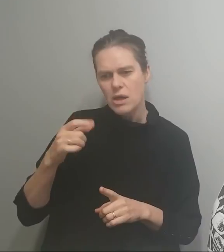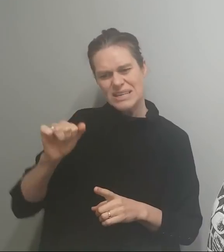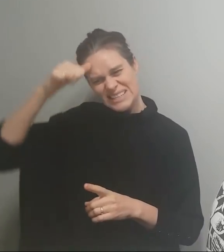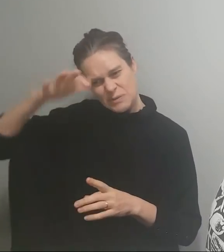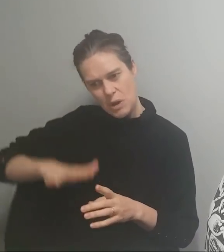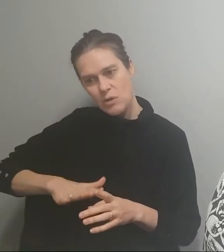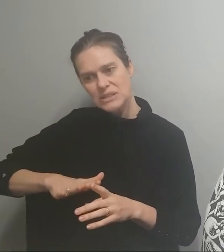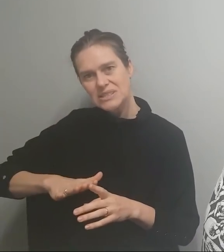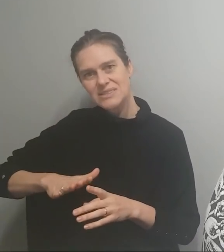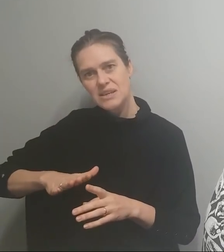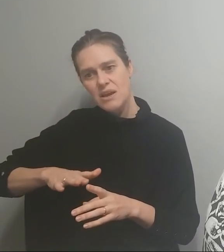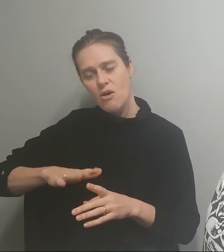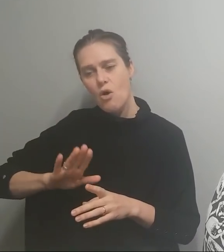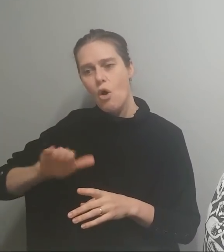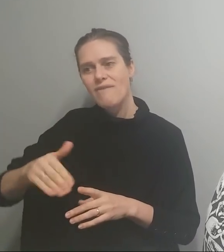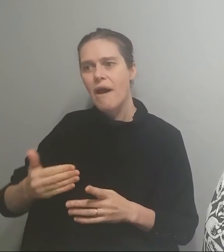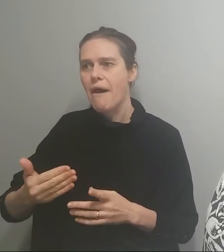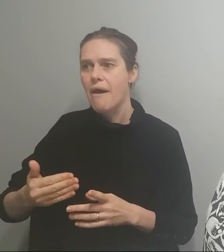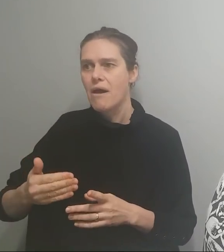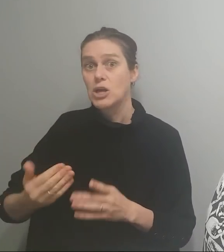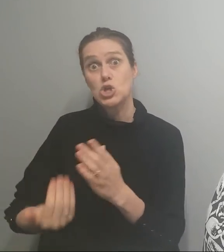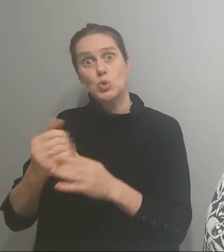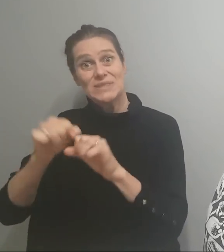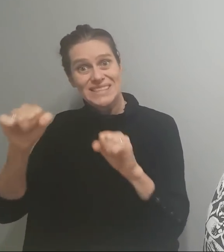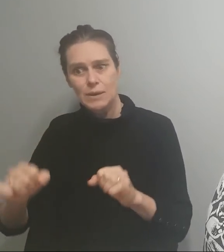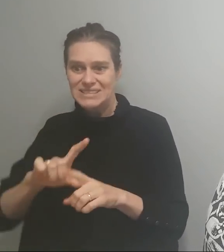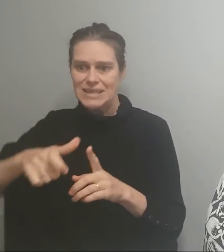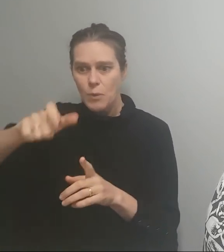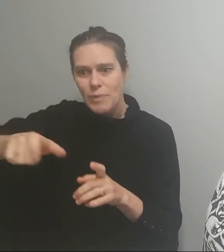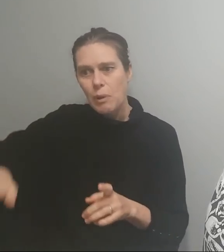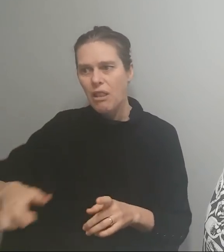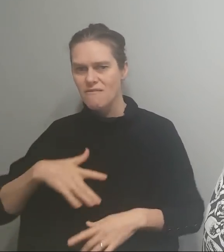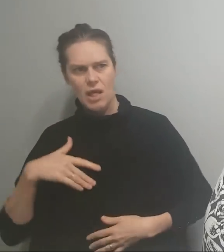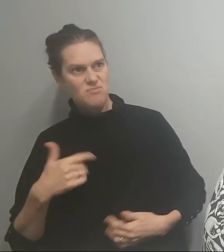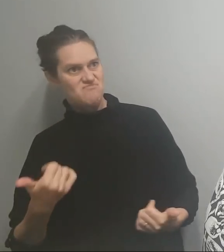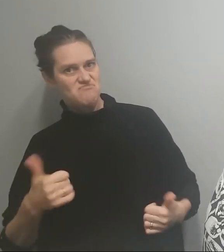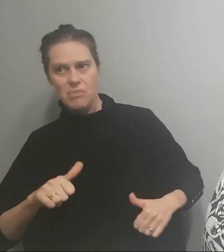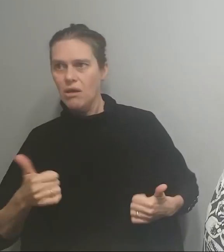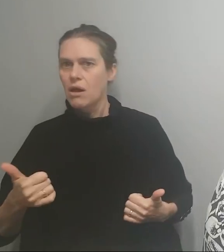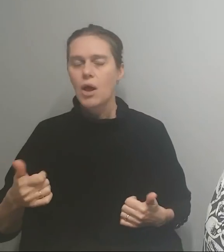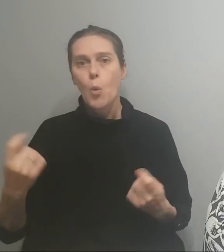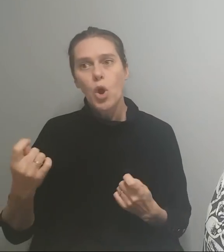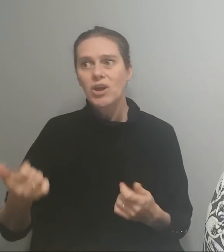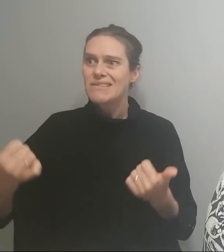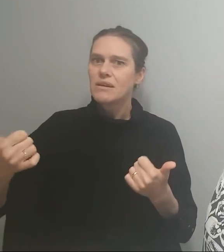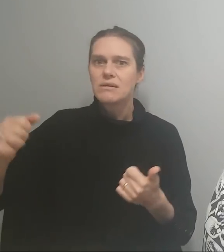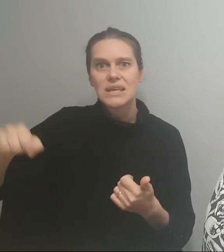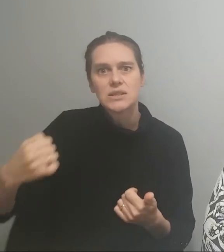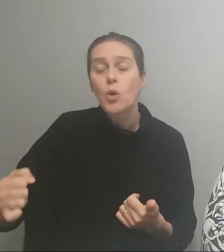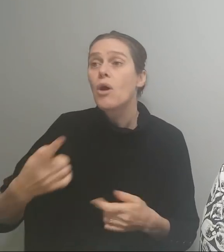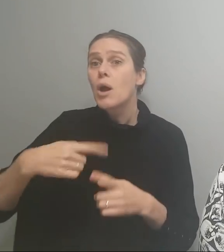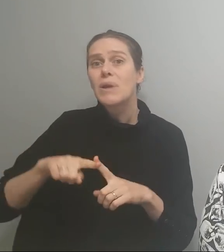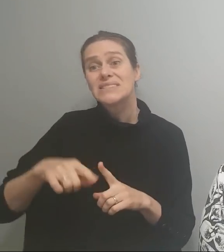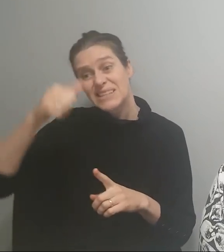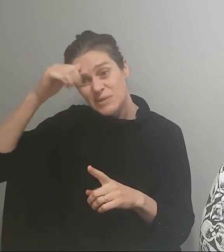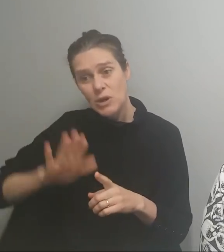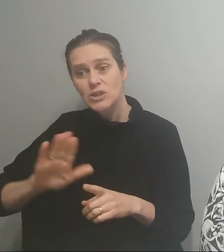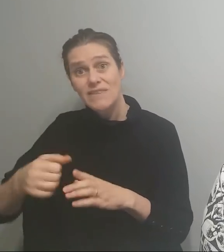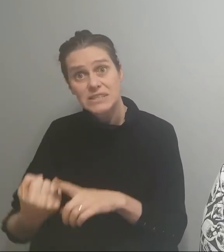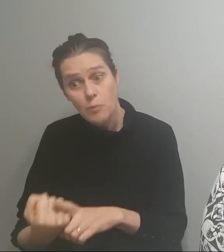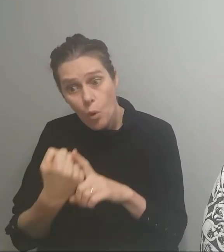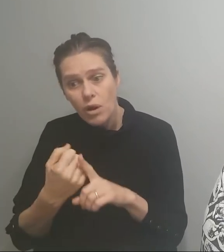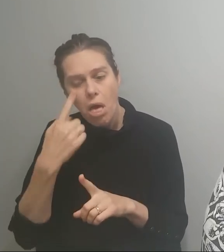system. What kinds of things are they doing with the support? Are they trying new things? What are the outcomes